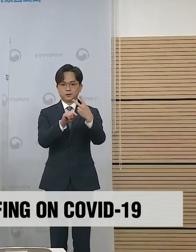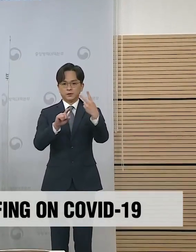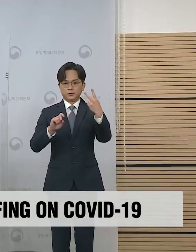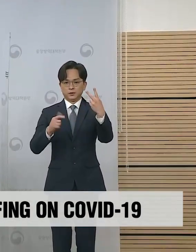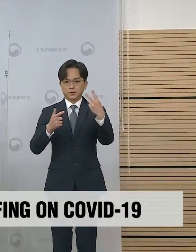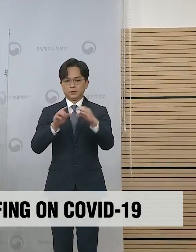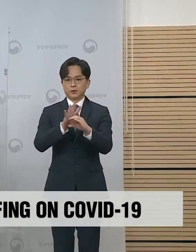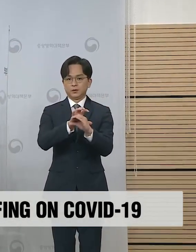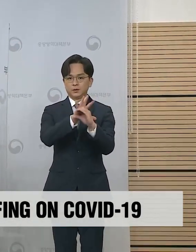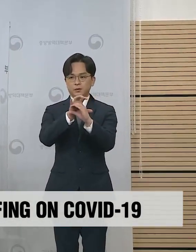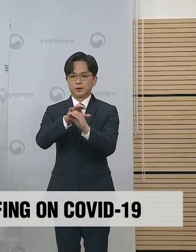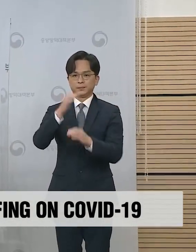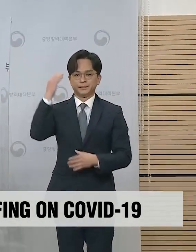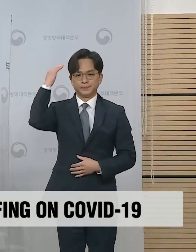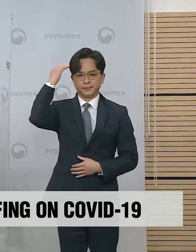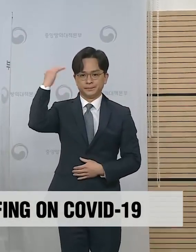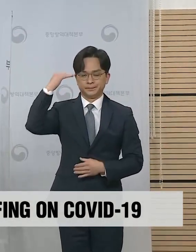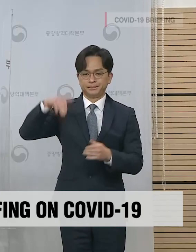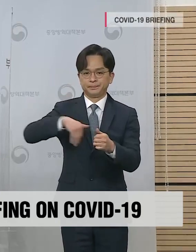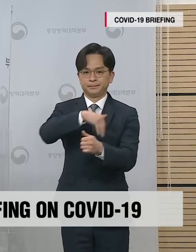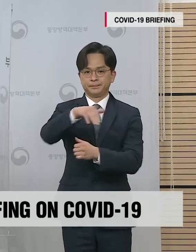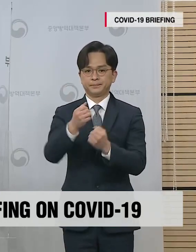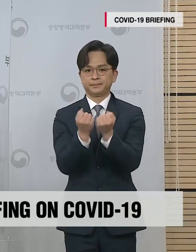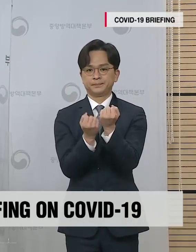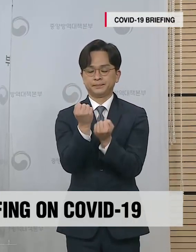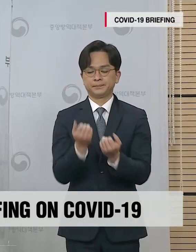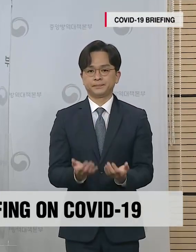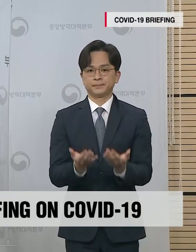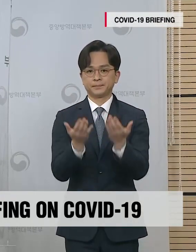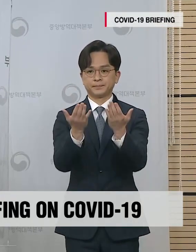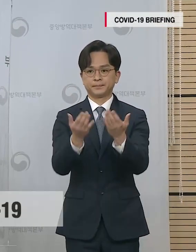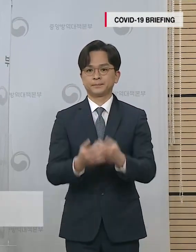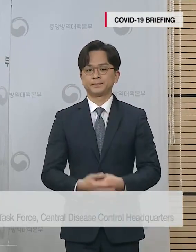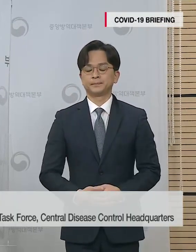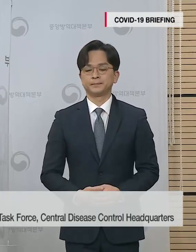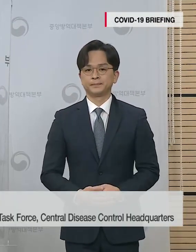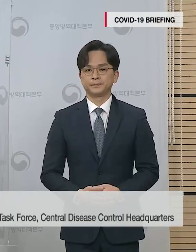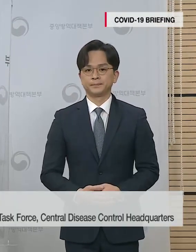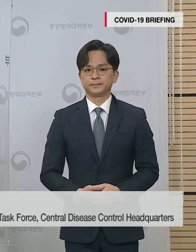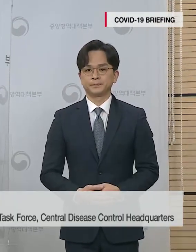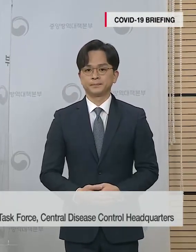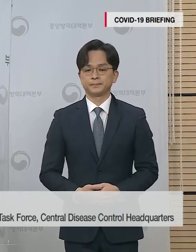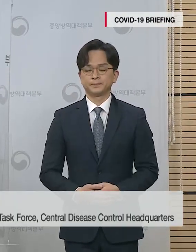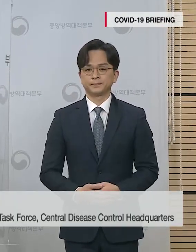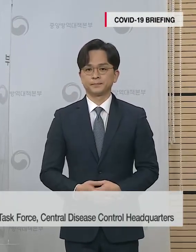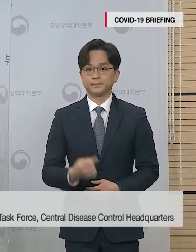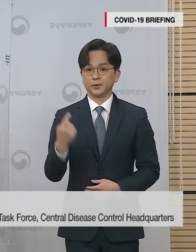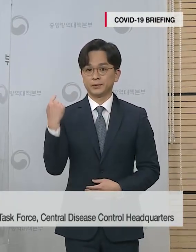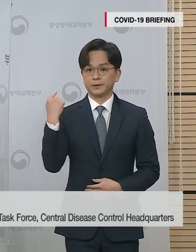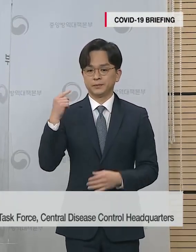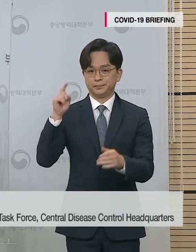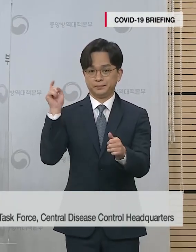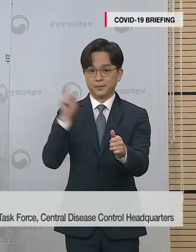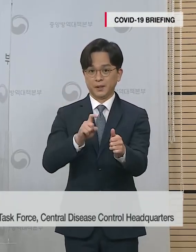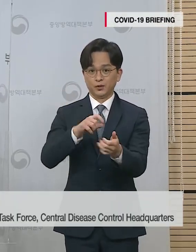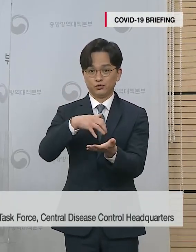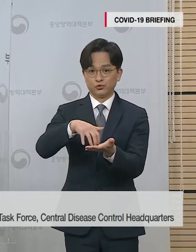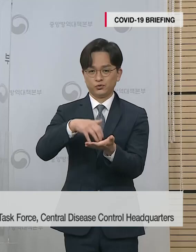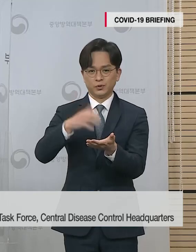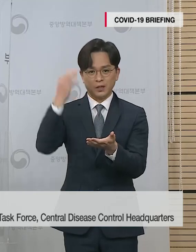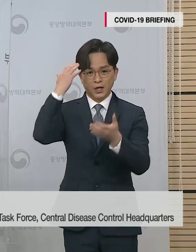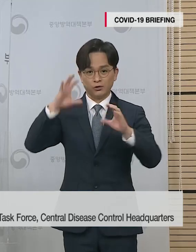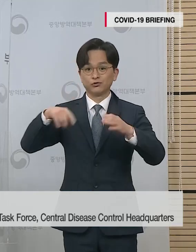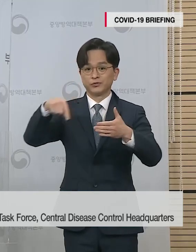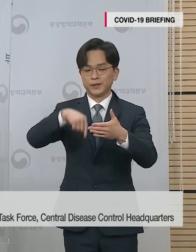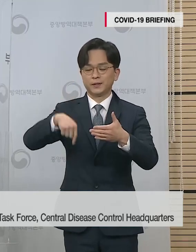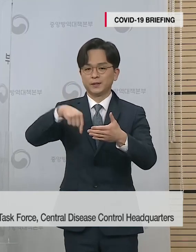Let us now begin our regular briefing on the COVID-19 situation here in South Korea for February 16th. As of today midnight, we have